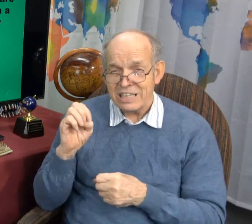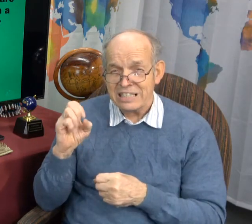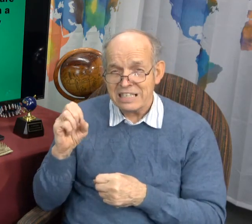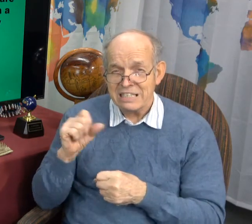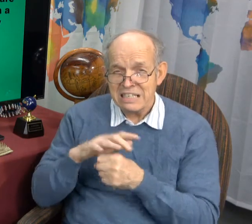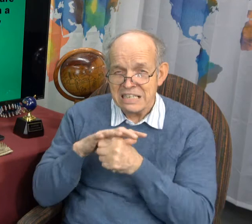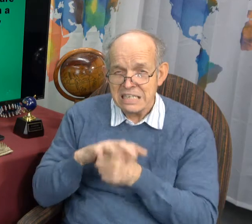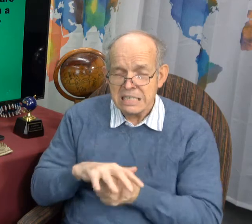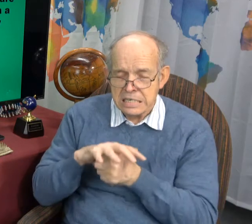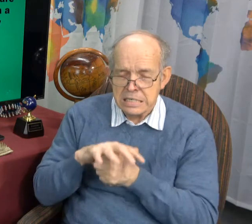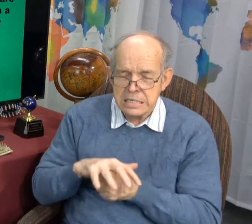distracted